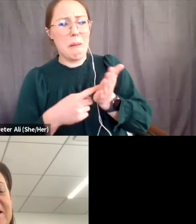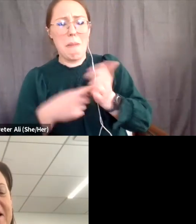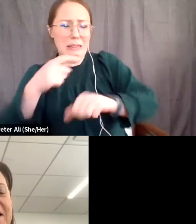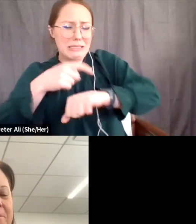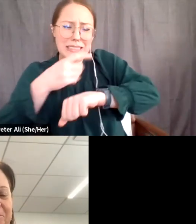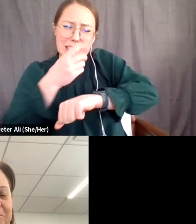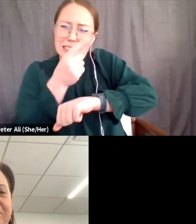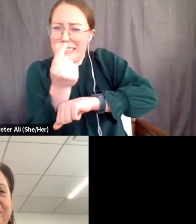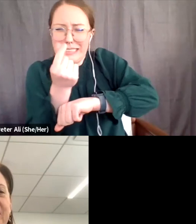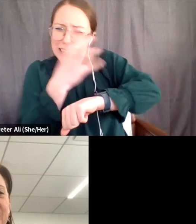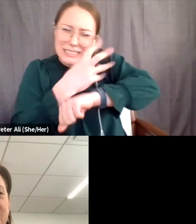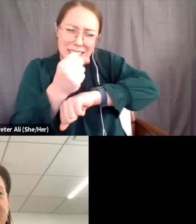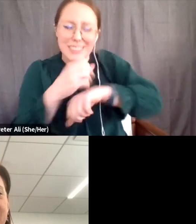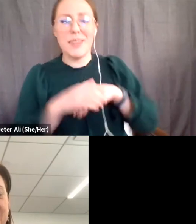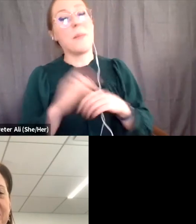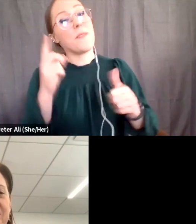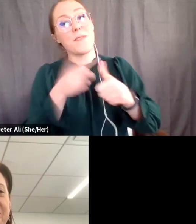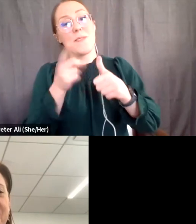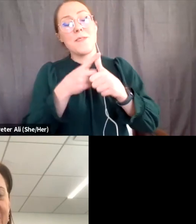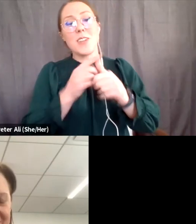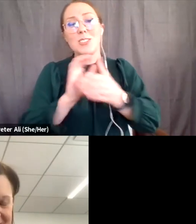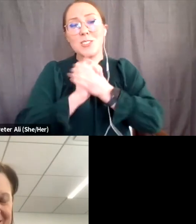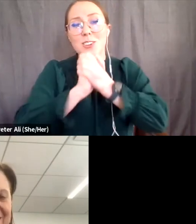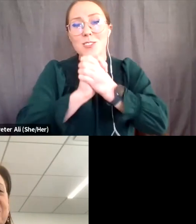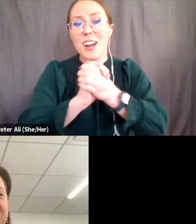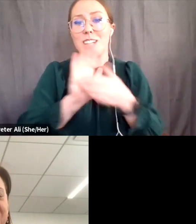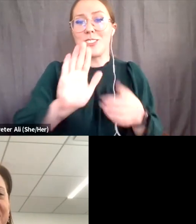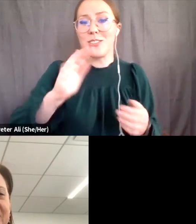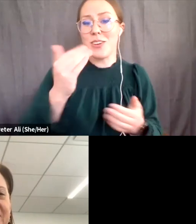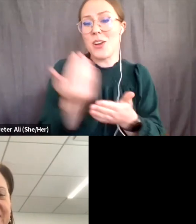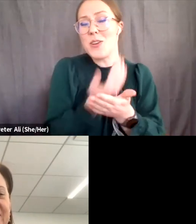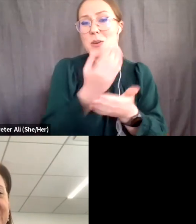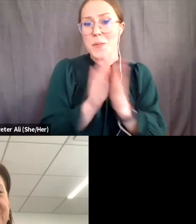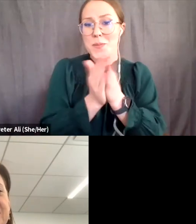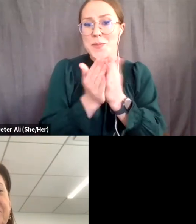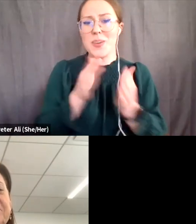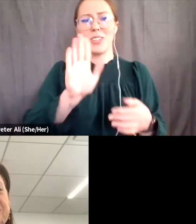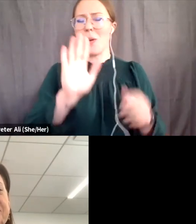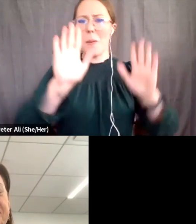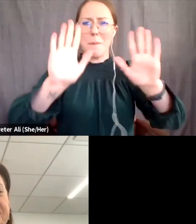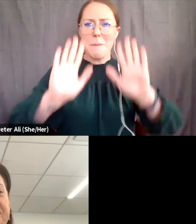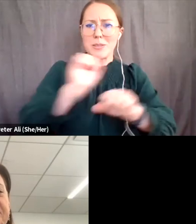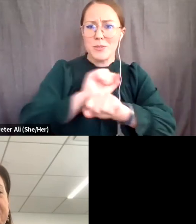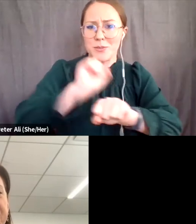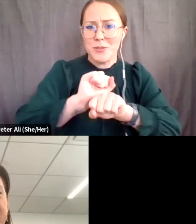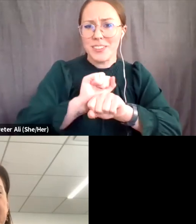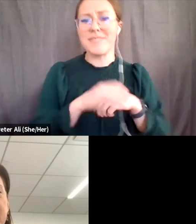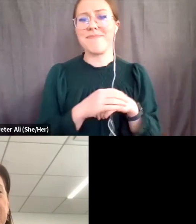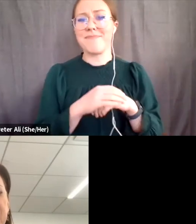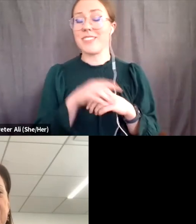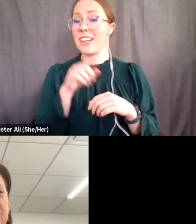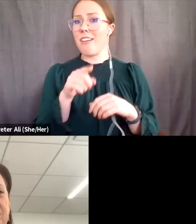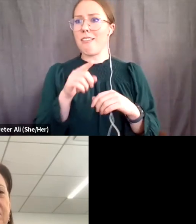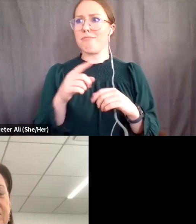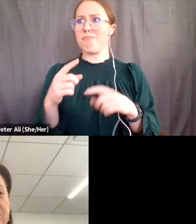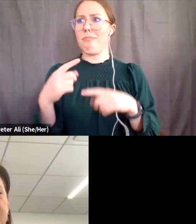First, congratulations on your new book and your amazing work. As the longest tenured leader, I believe,